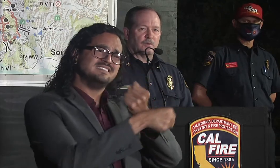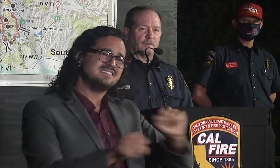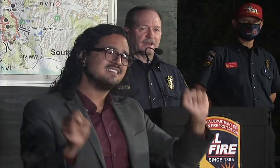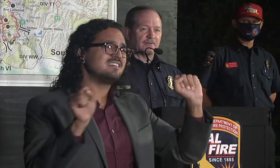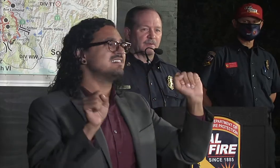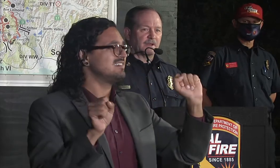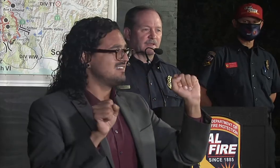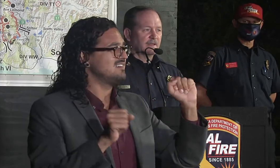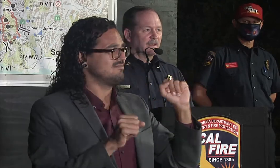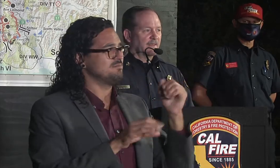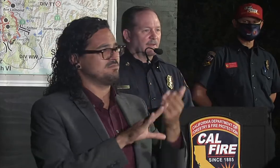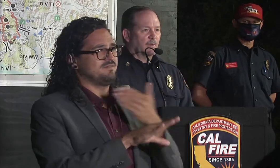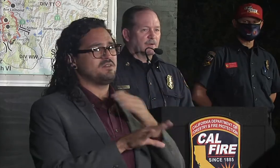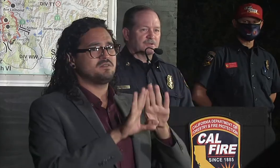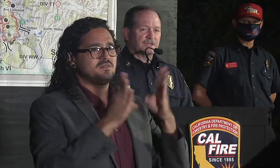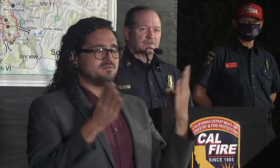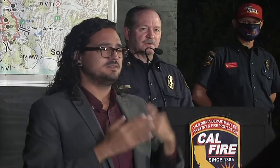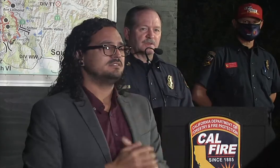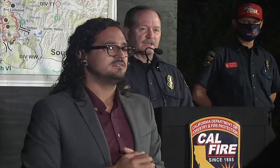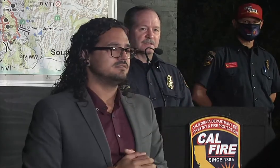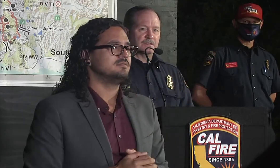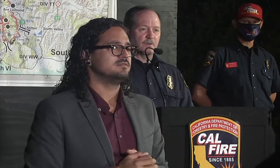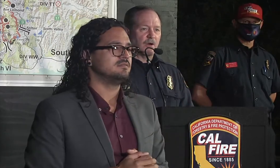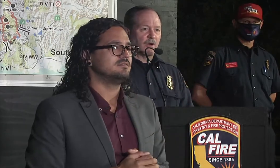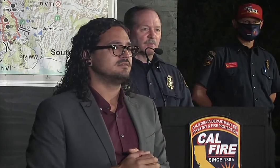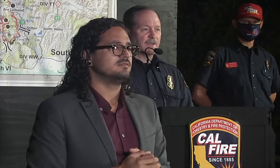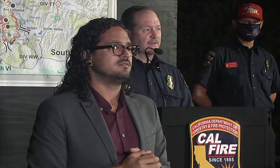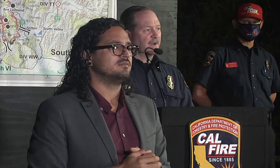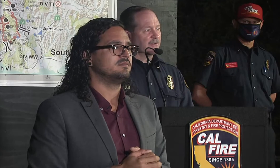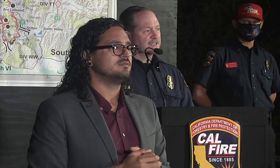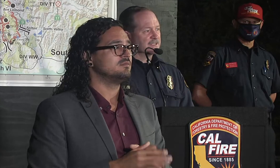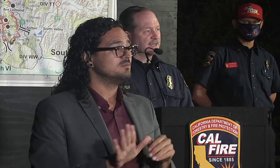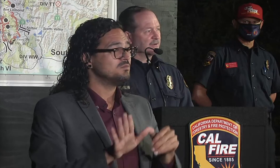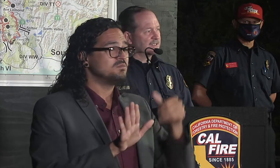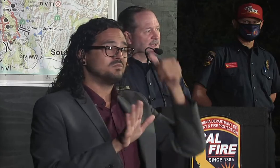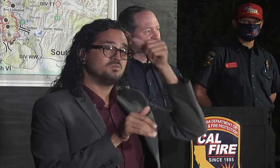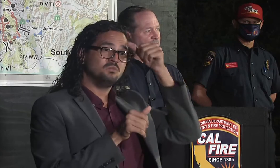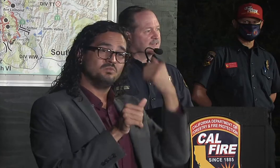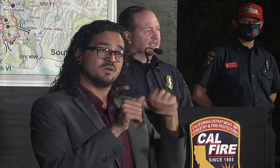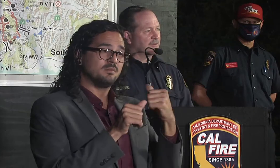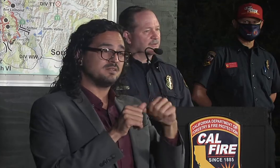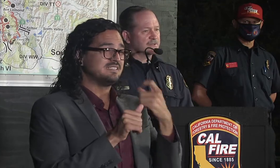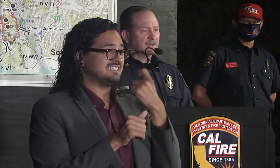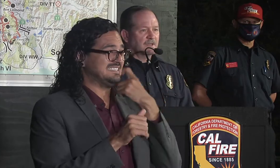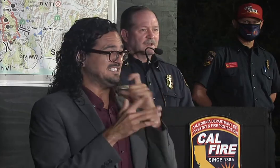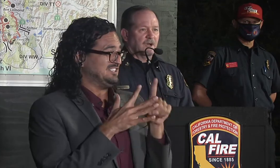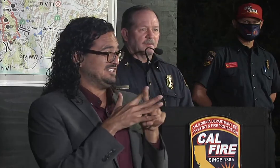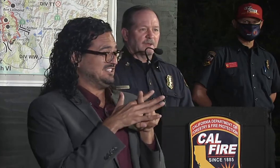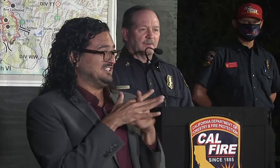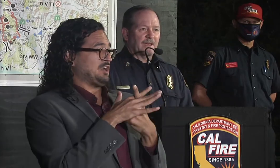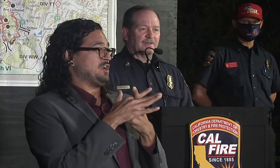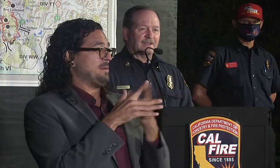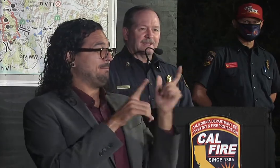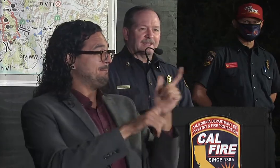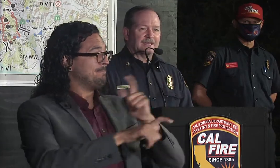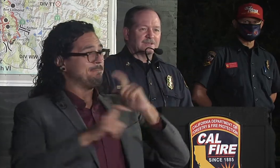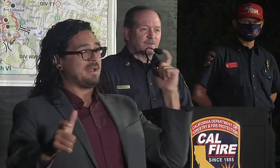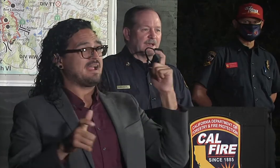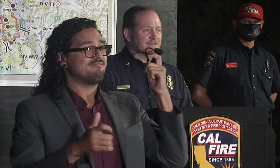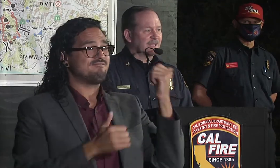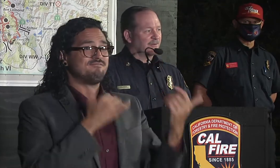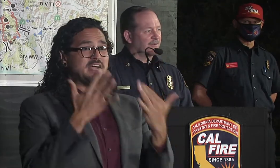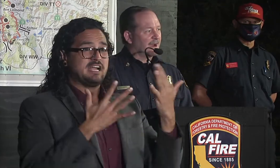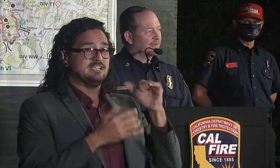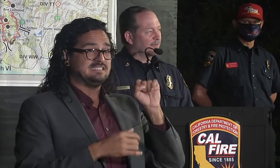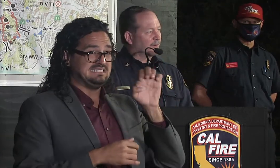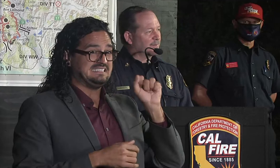want to remind everybody that we are just moving into our peak fire season here in San Mateo, Santa Cruz. And we have an